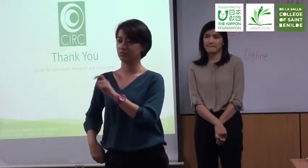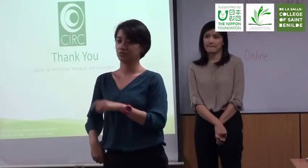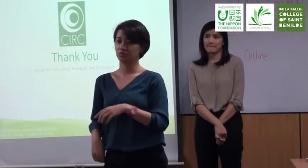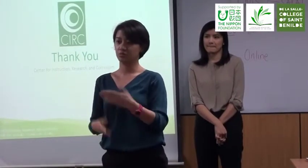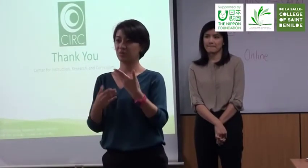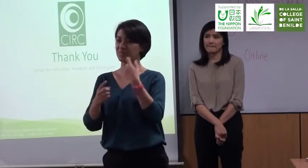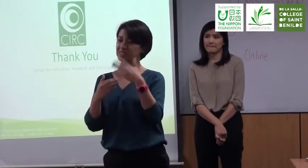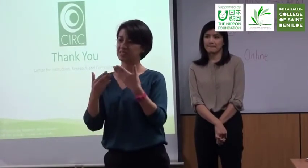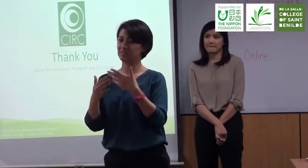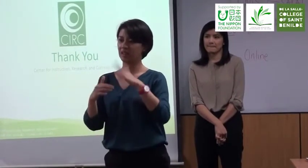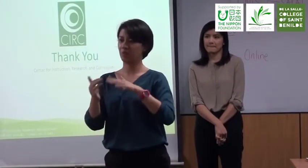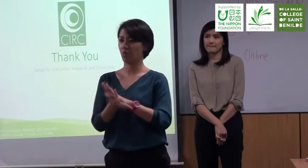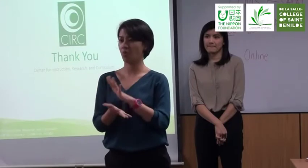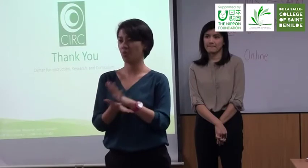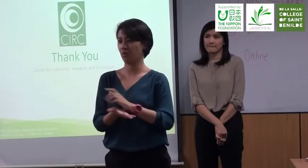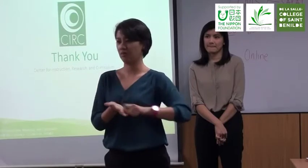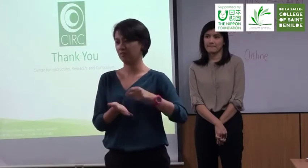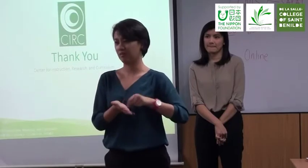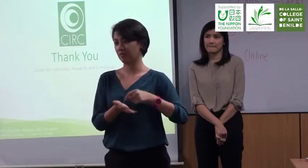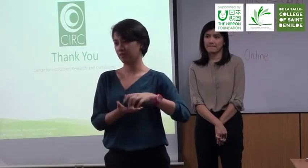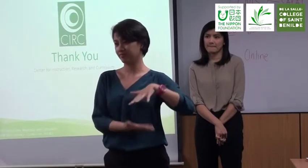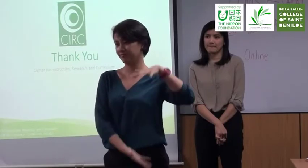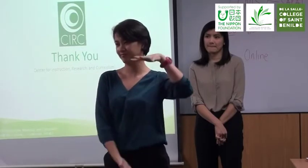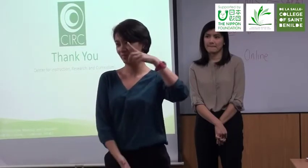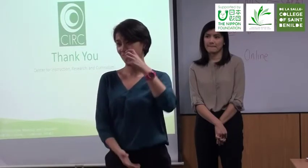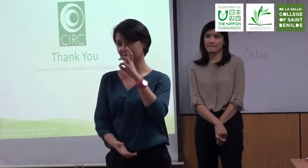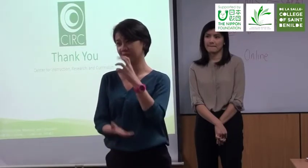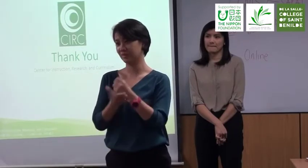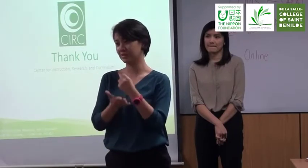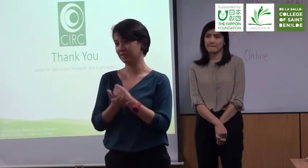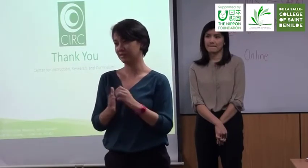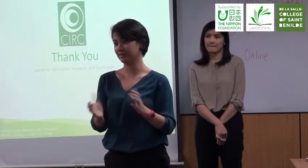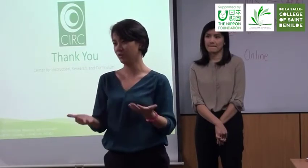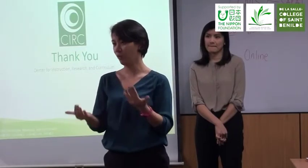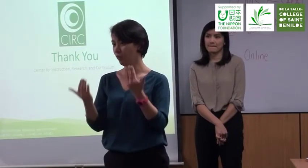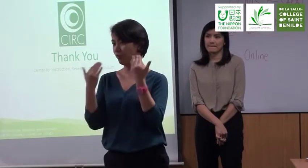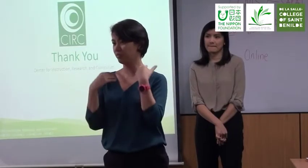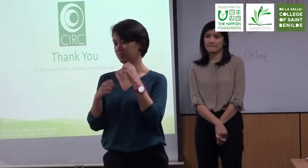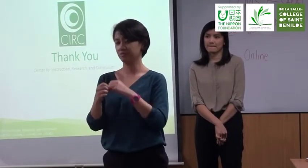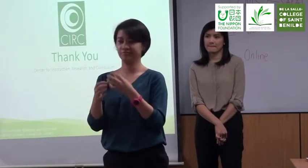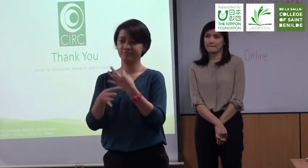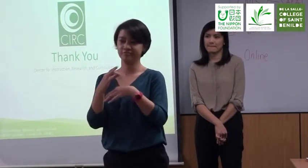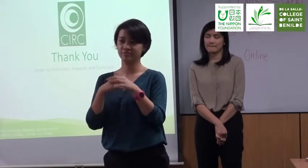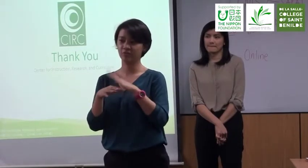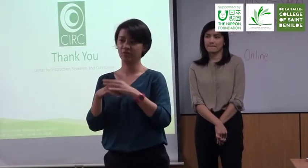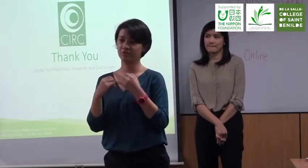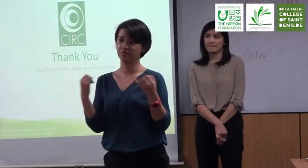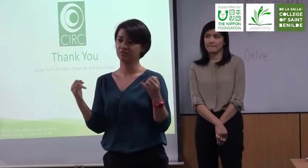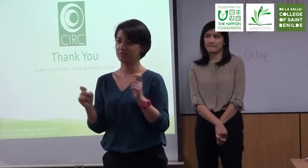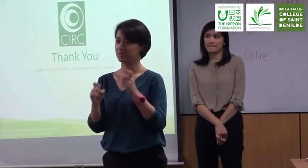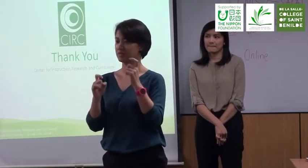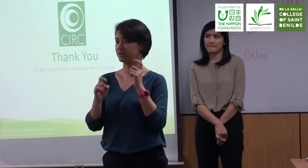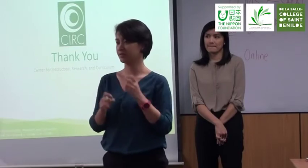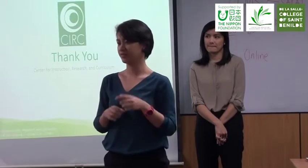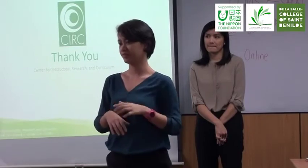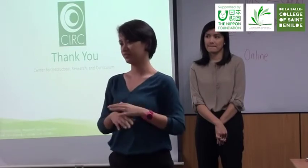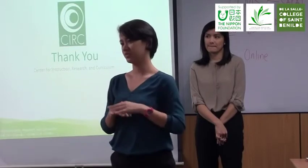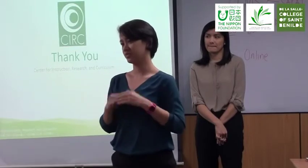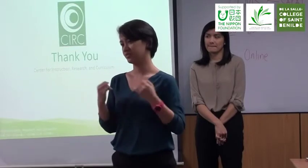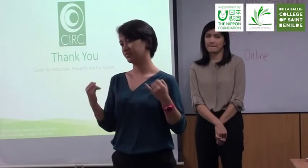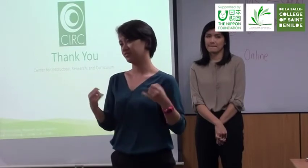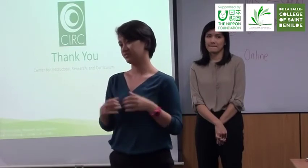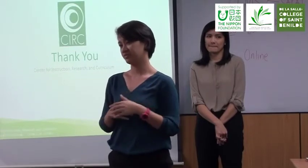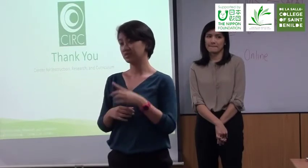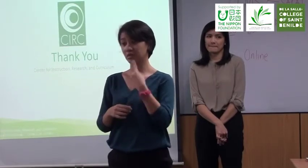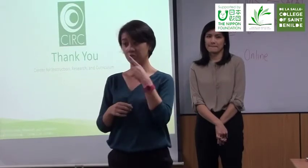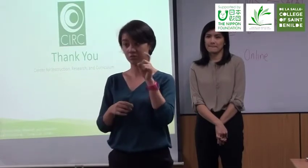So they also have like a sort of a rating scale wherein they could actually do an evaluation of the words.